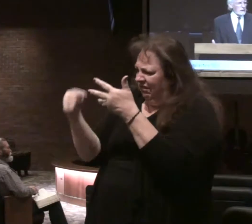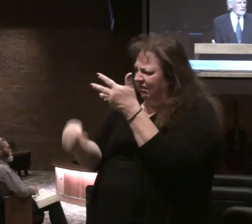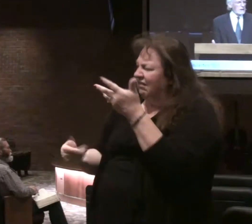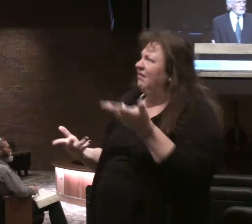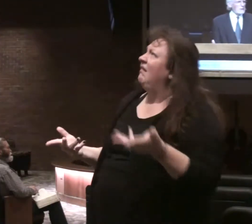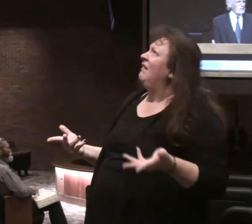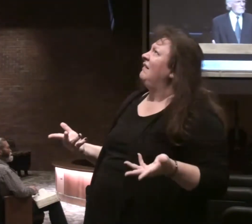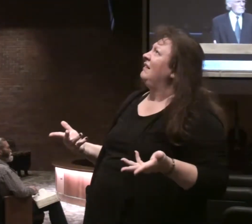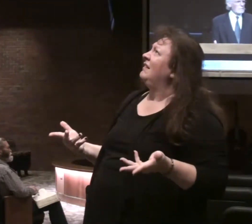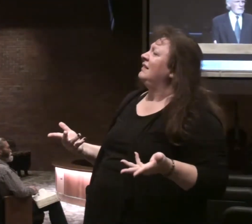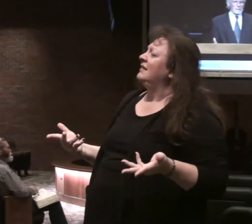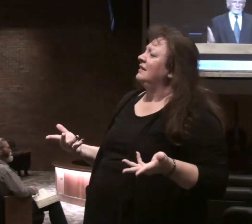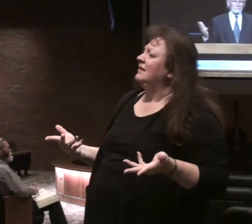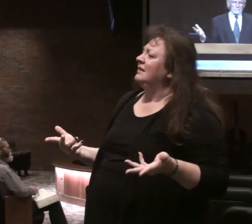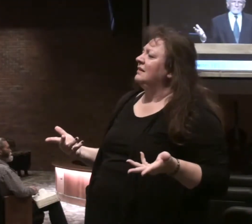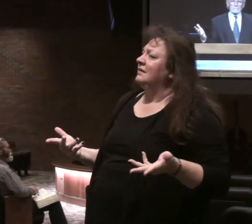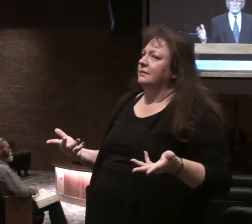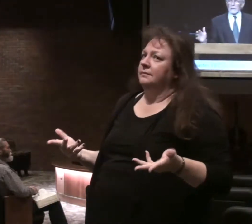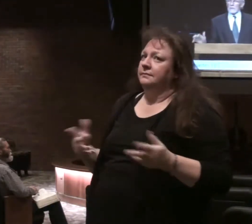could.